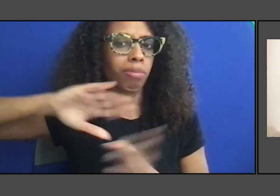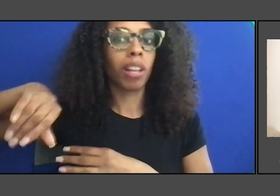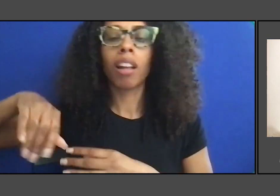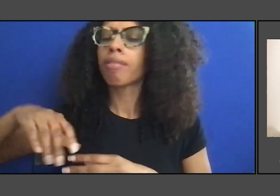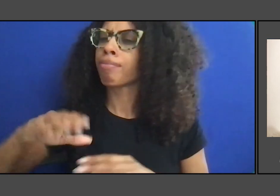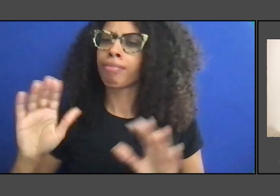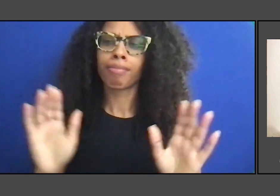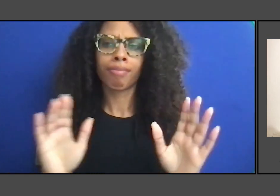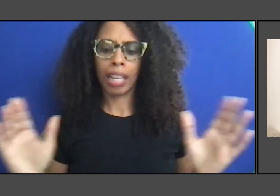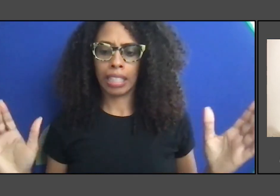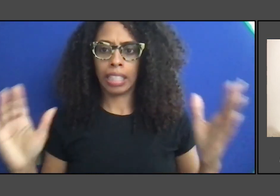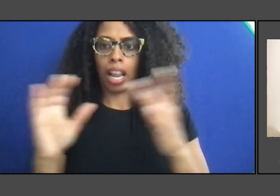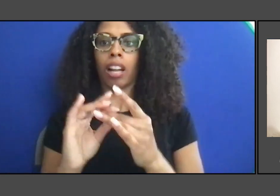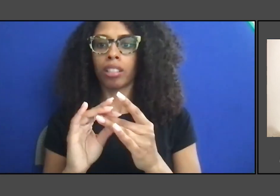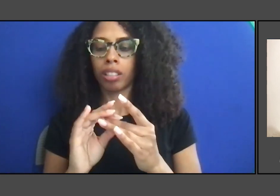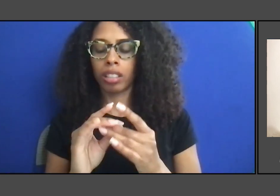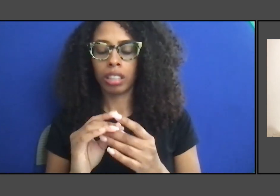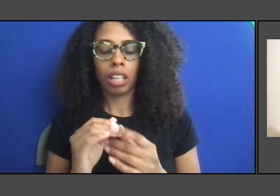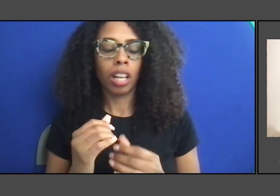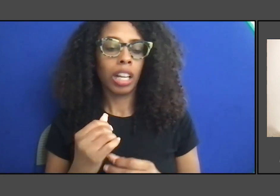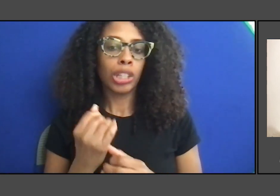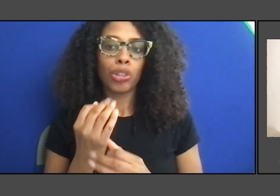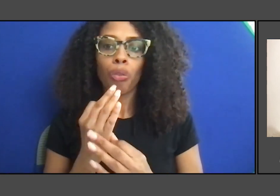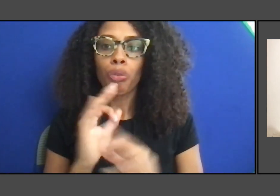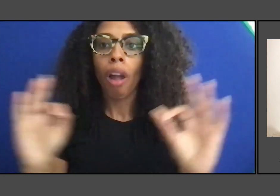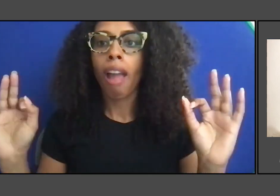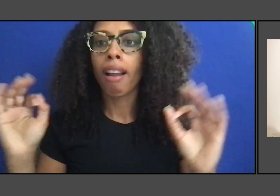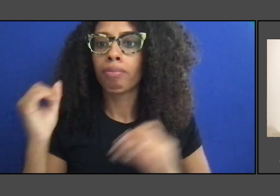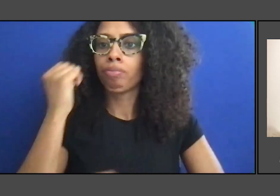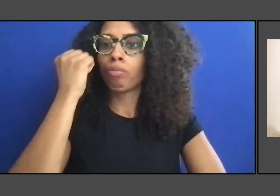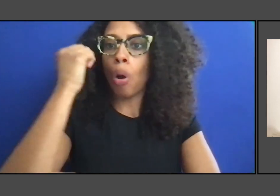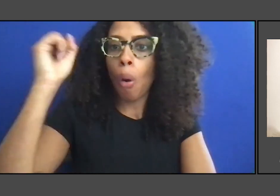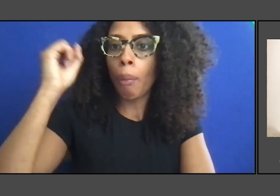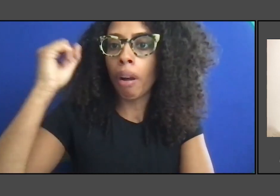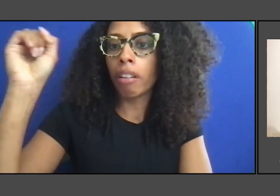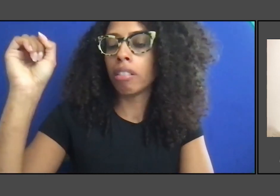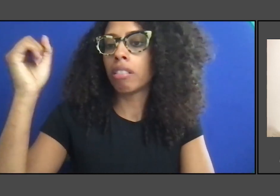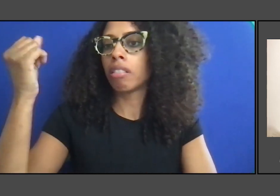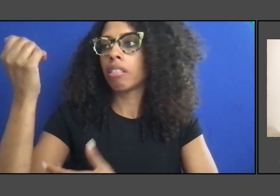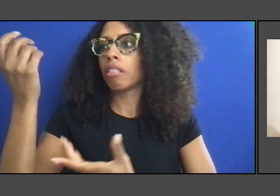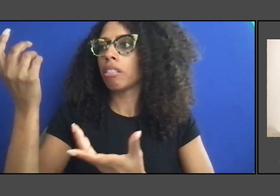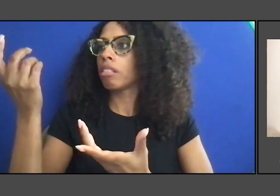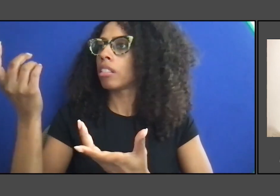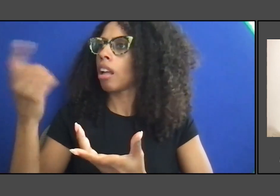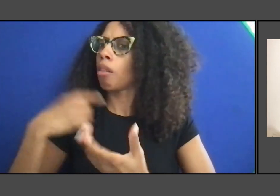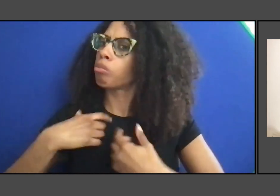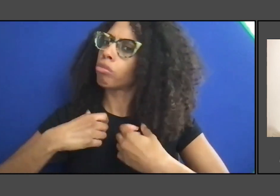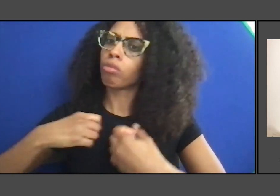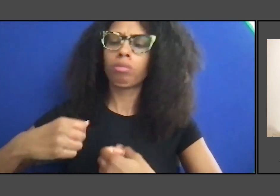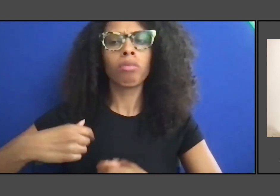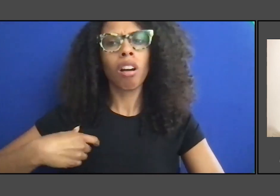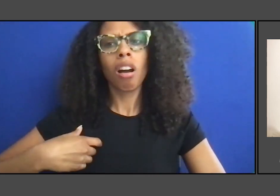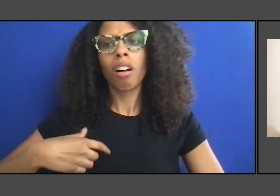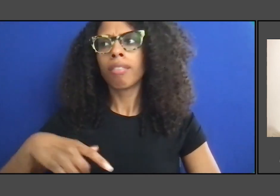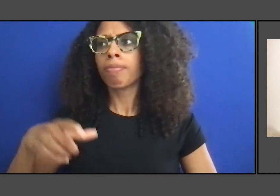to stand strong in one's ability to say no when things are